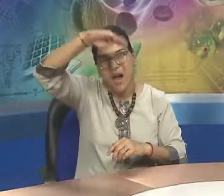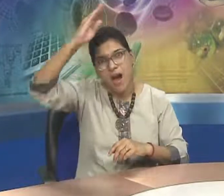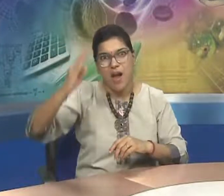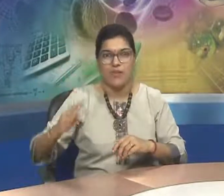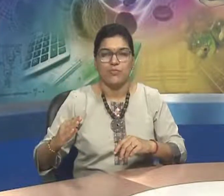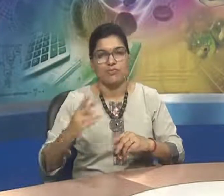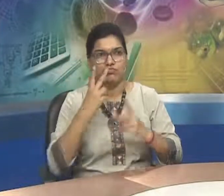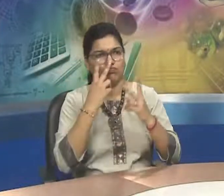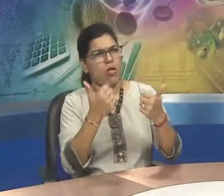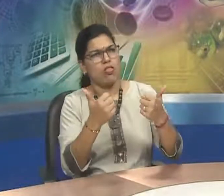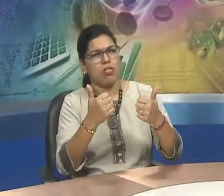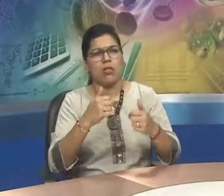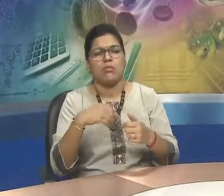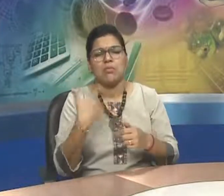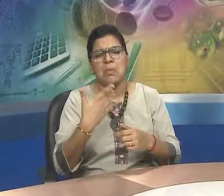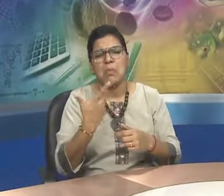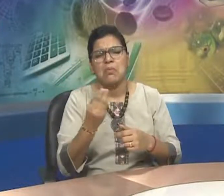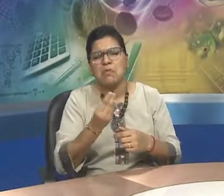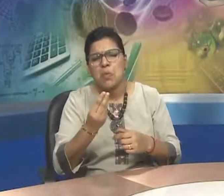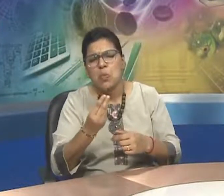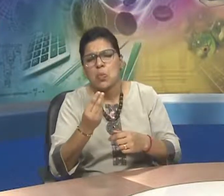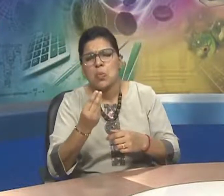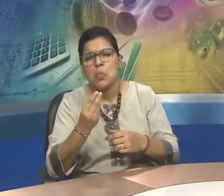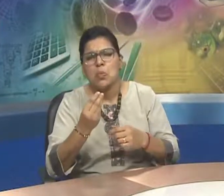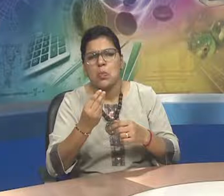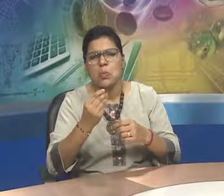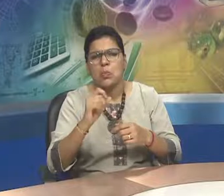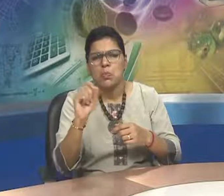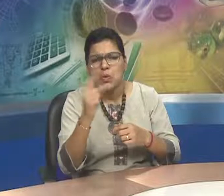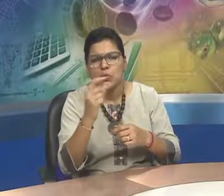Calamities are the natural incidences